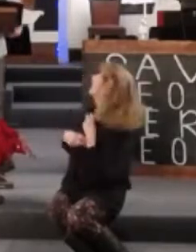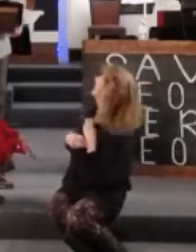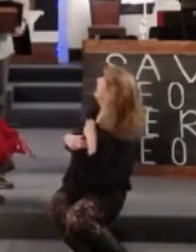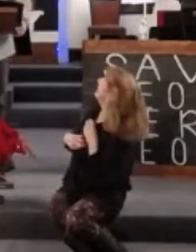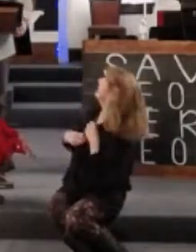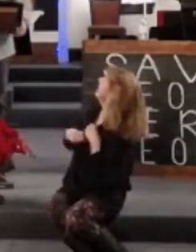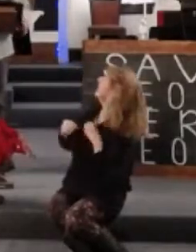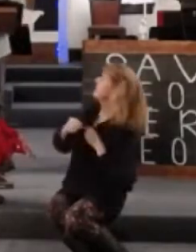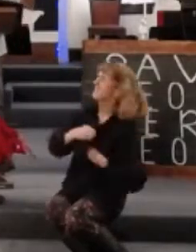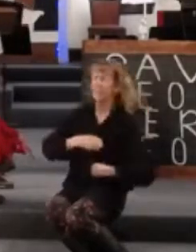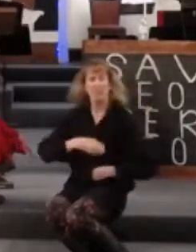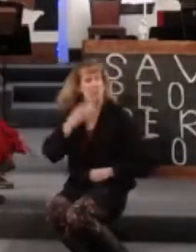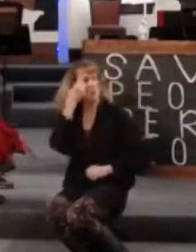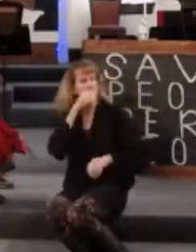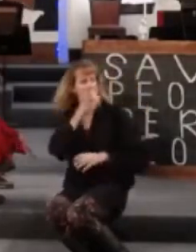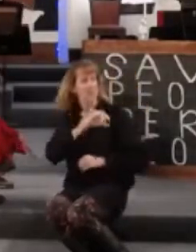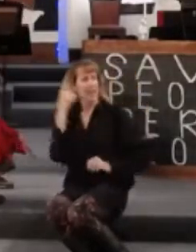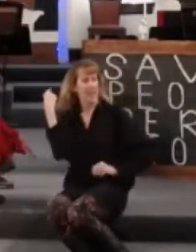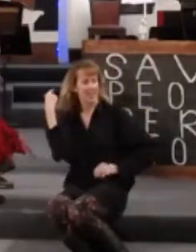some of you may recognize that.